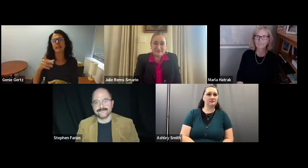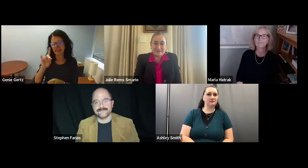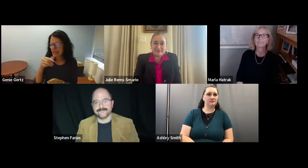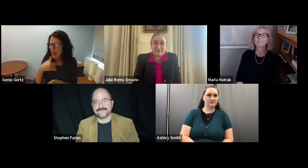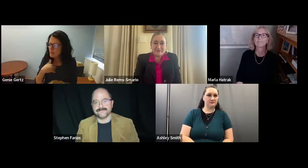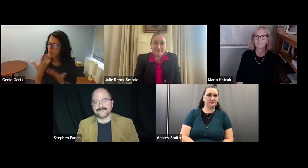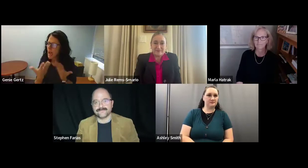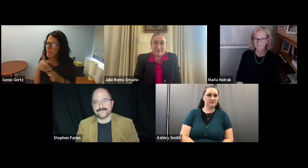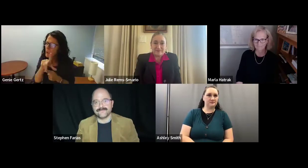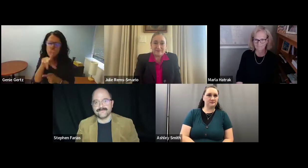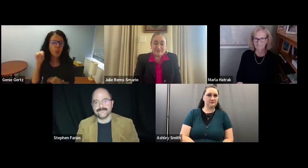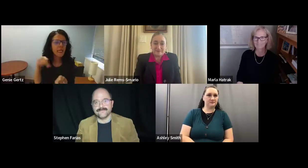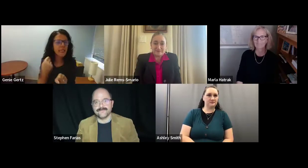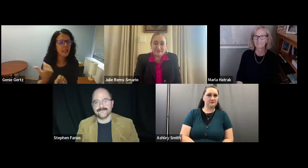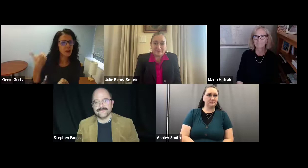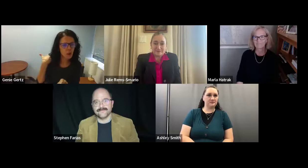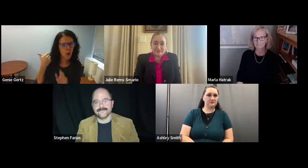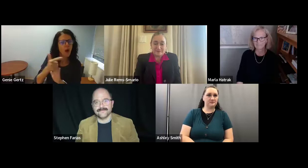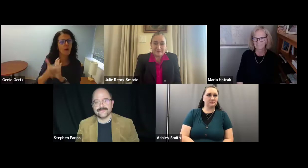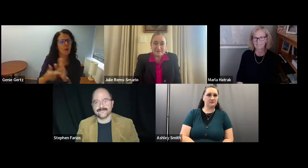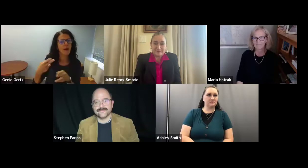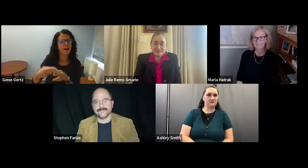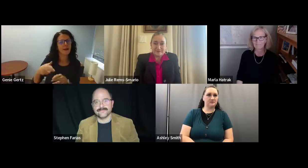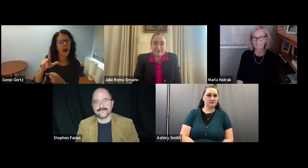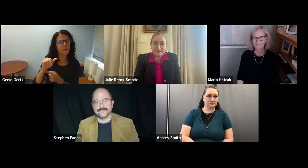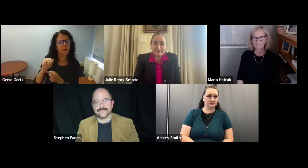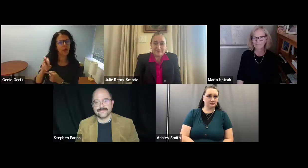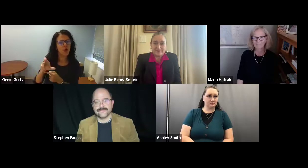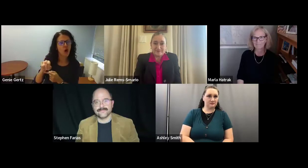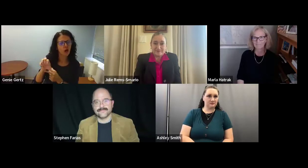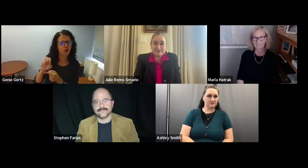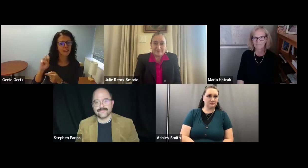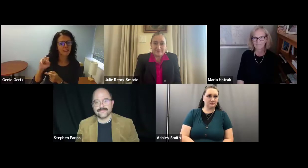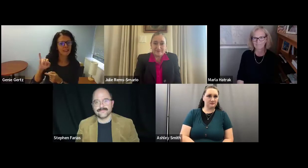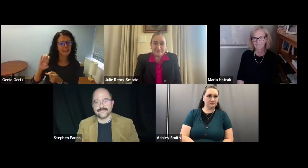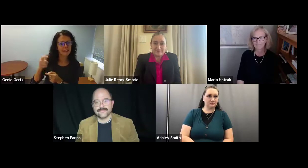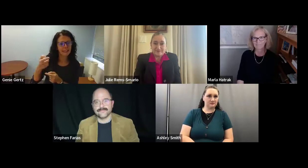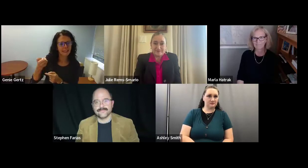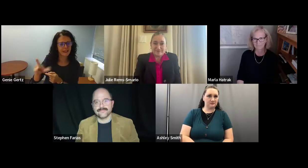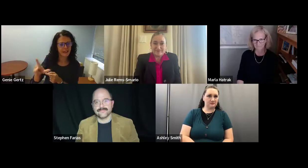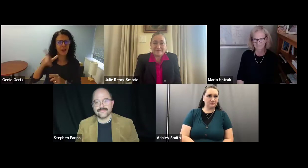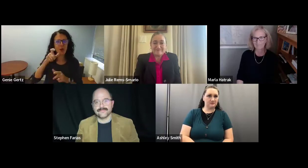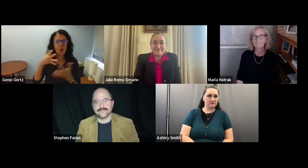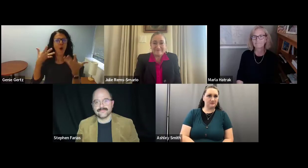has come up again and again and again. Maybe 20 years ago, a lawyer by the name Lawrence